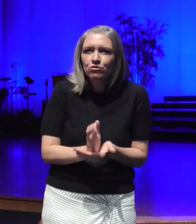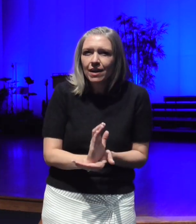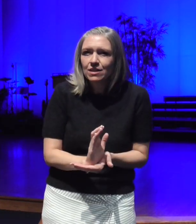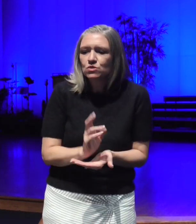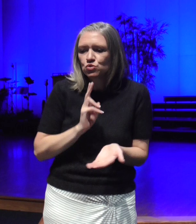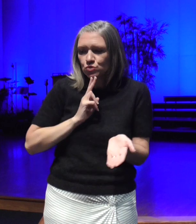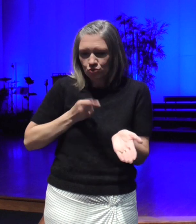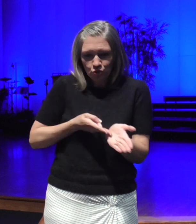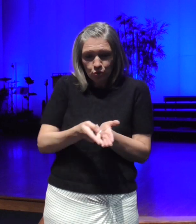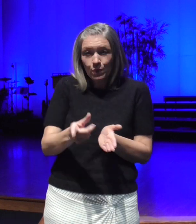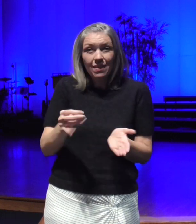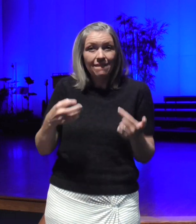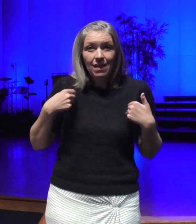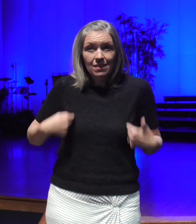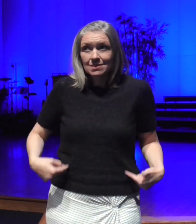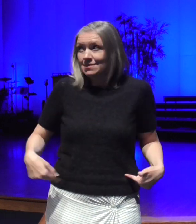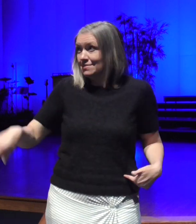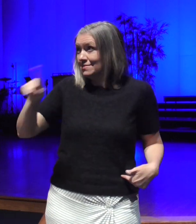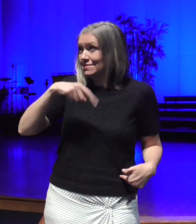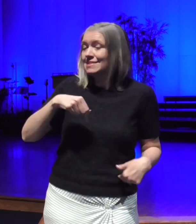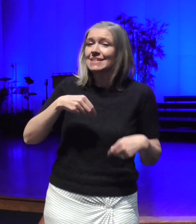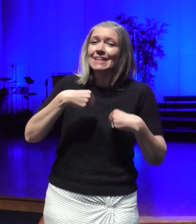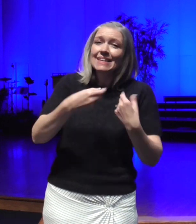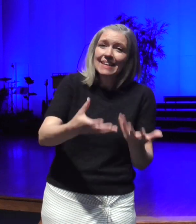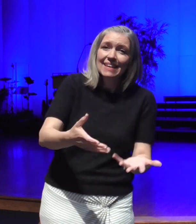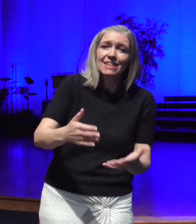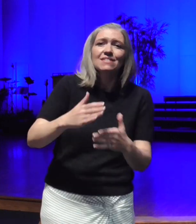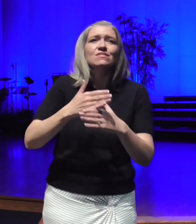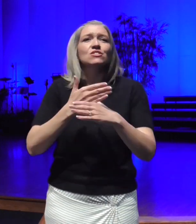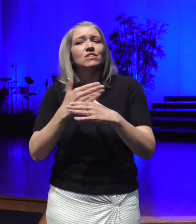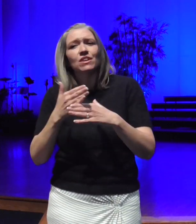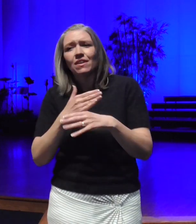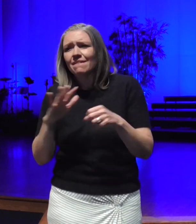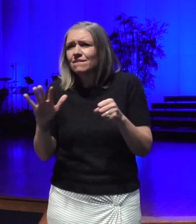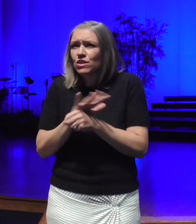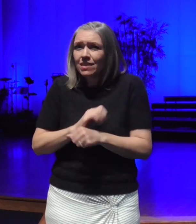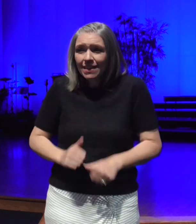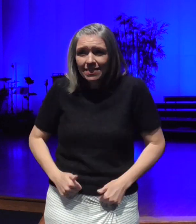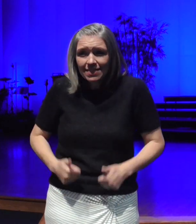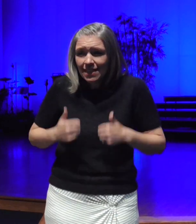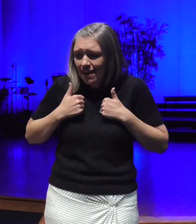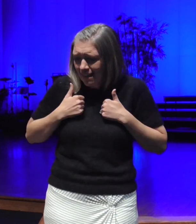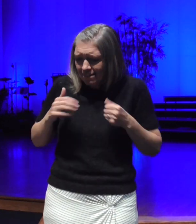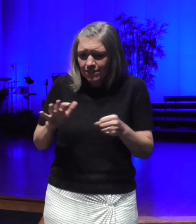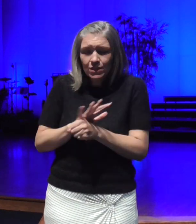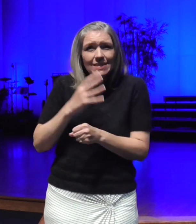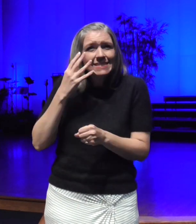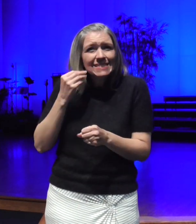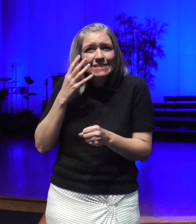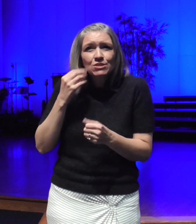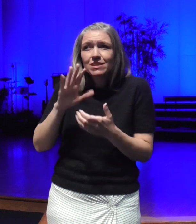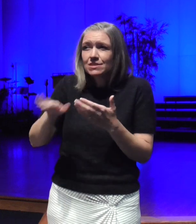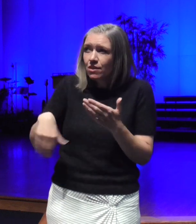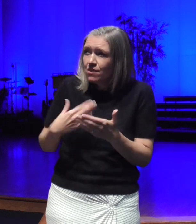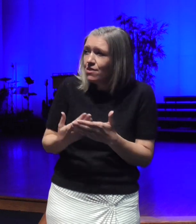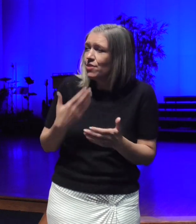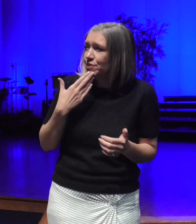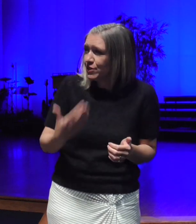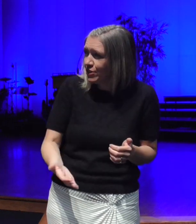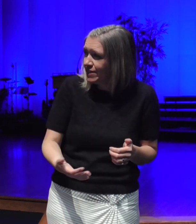truth of us to give and to share and to be fully alive and experiencing all of the good